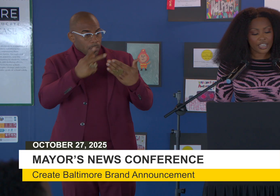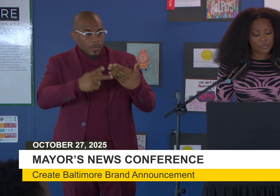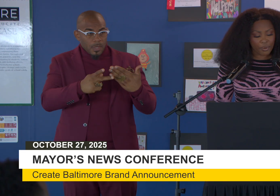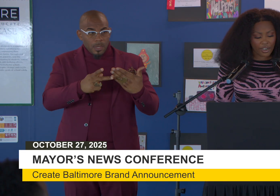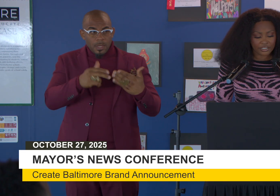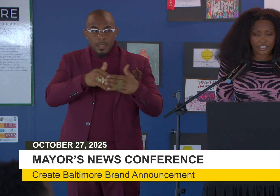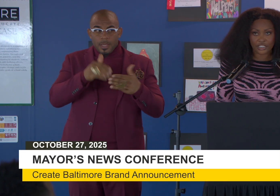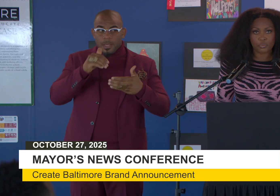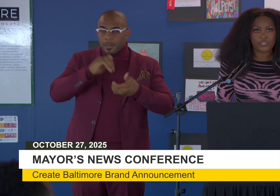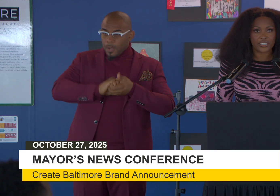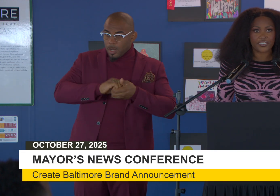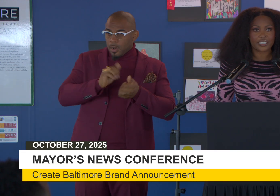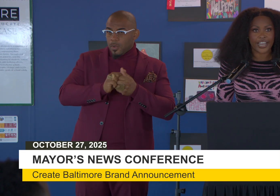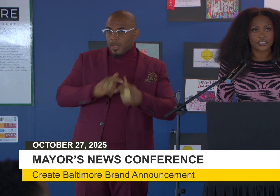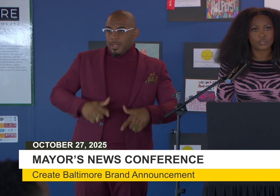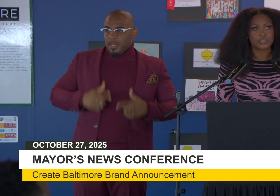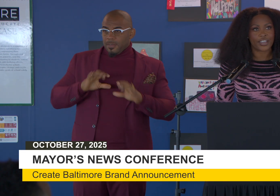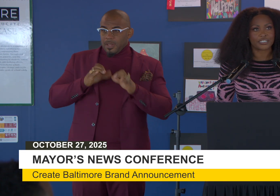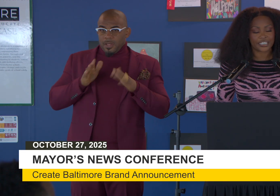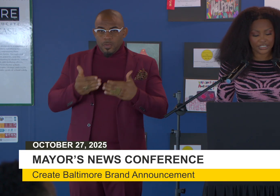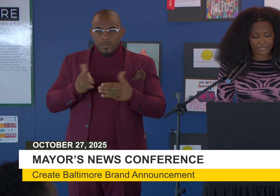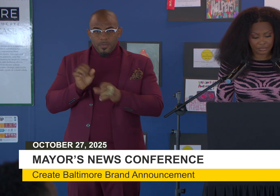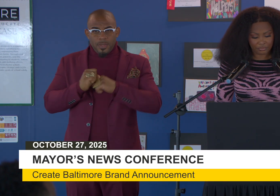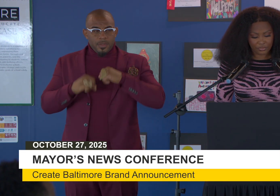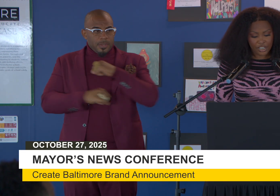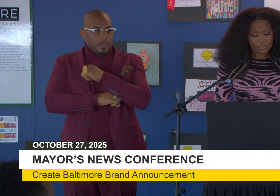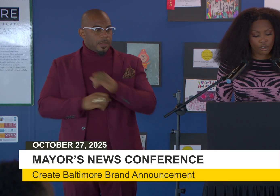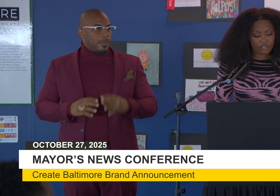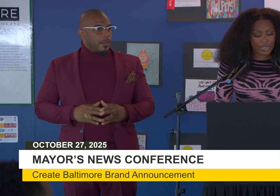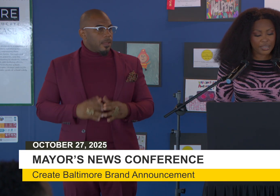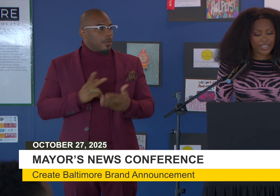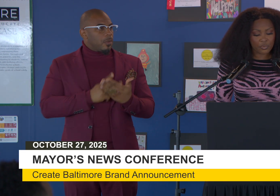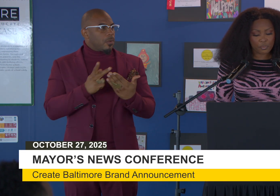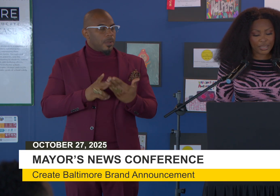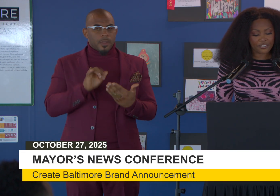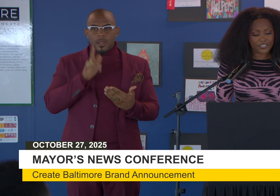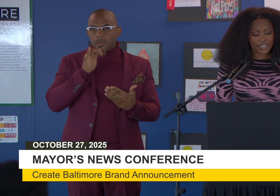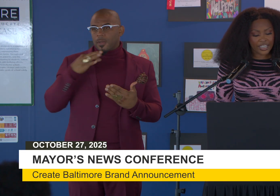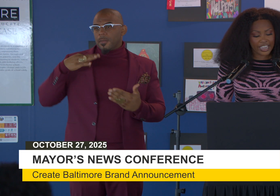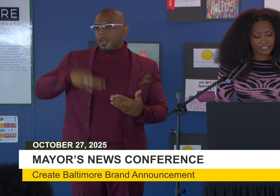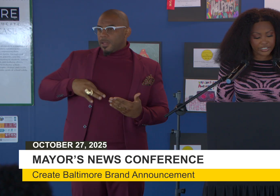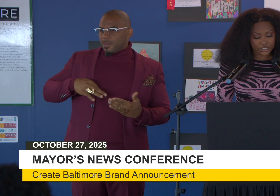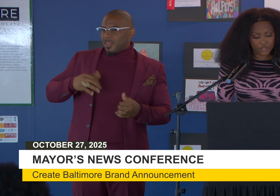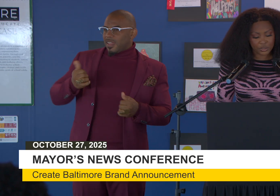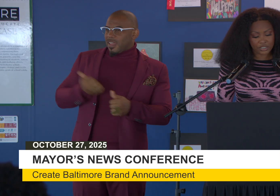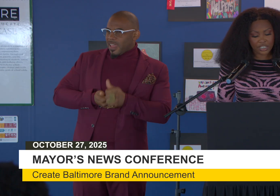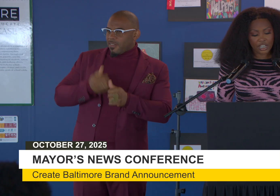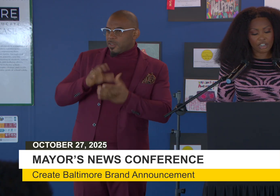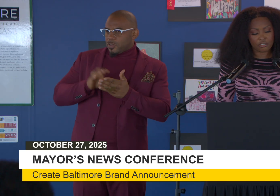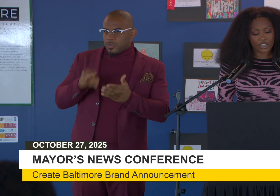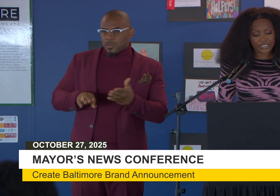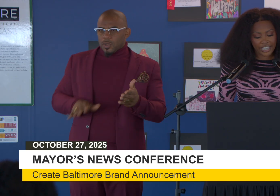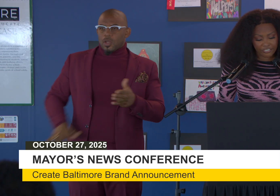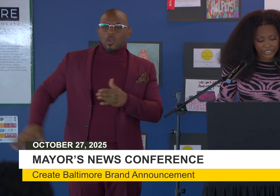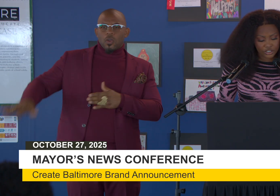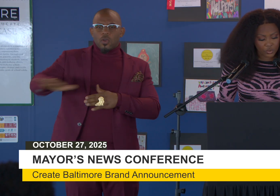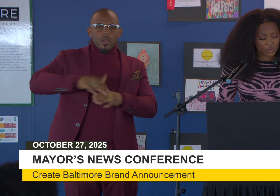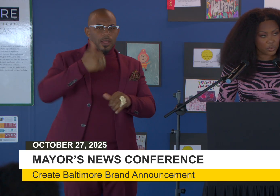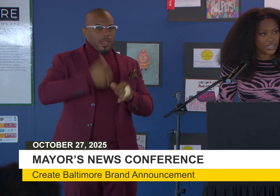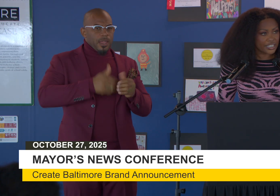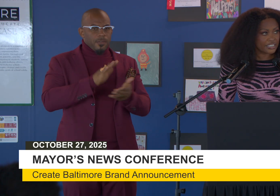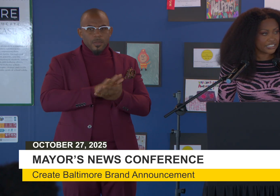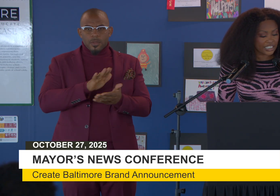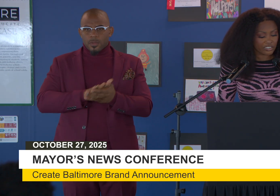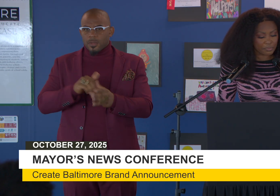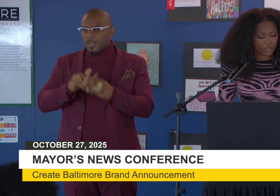programming in partnership with Living Classrooms Foundation. Programming that will benefit every student across every